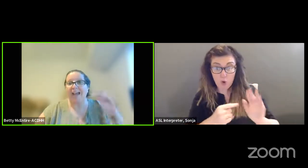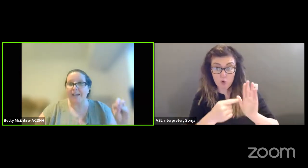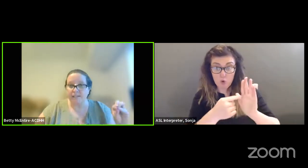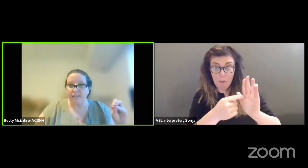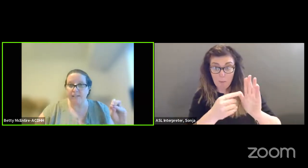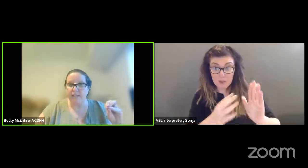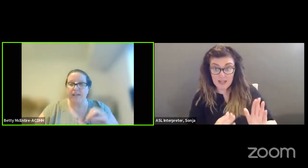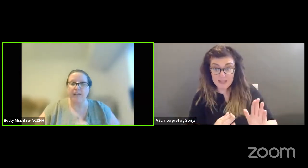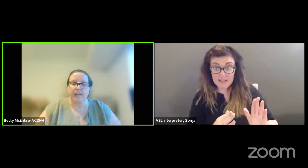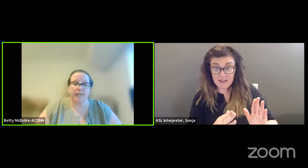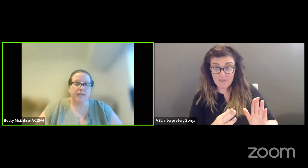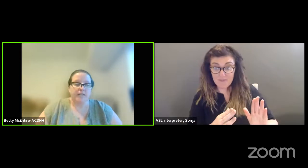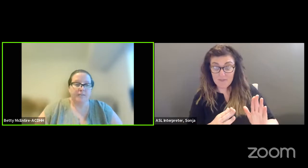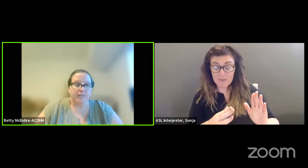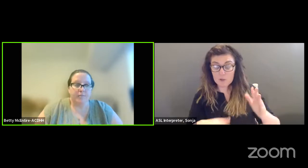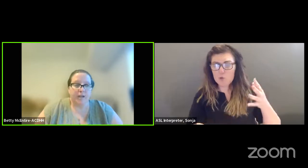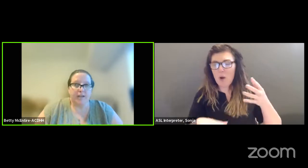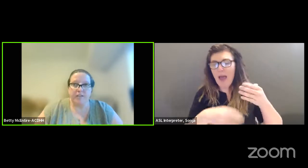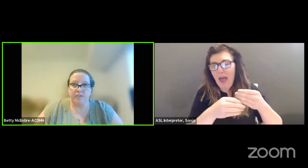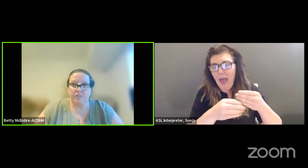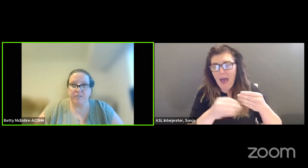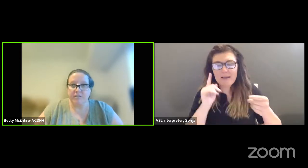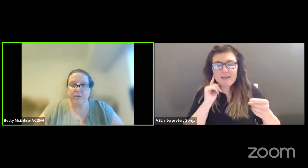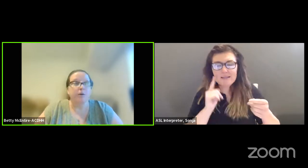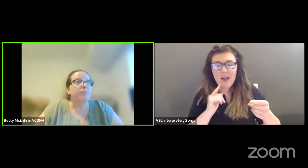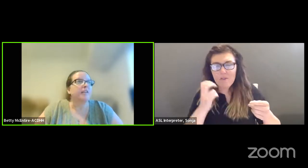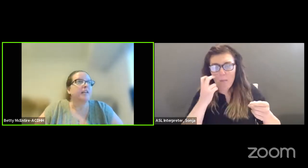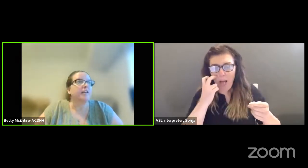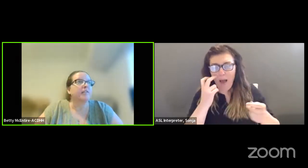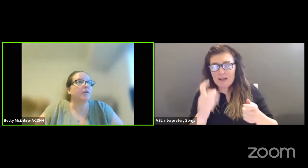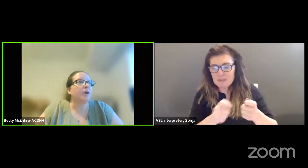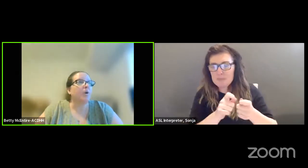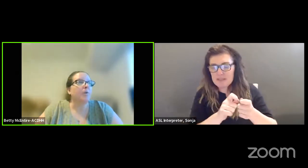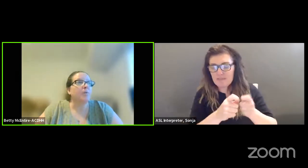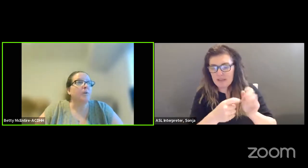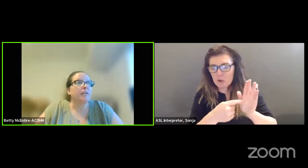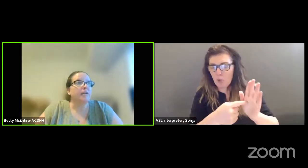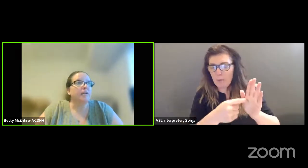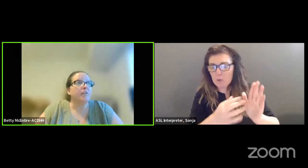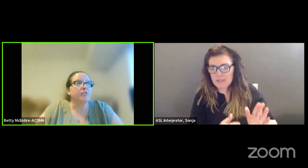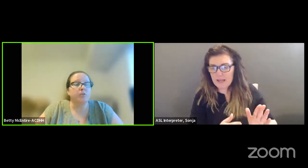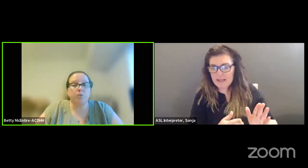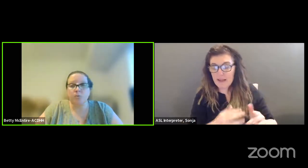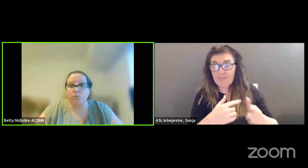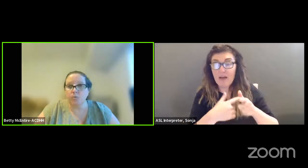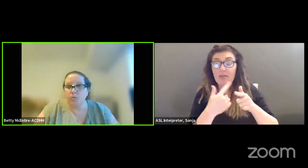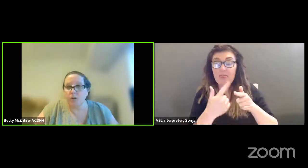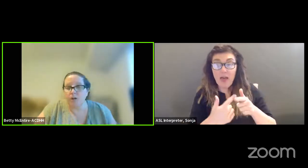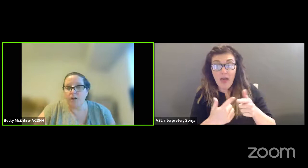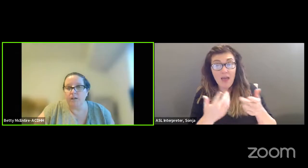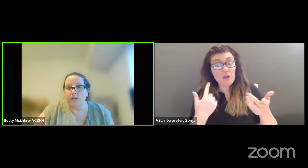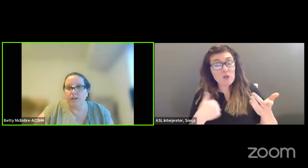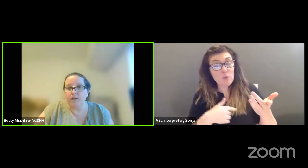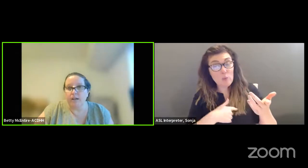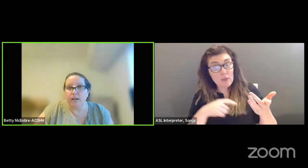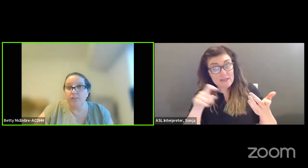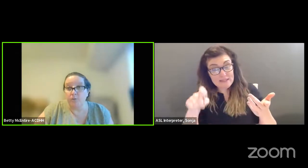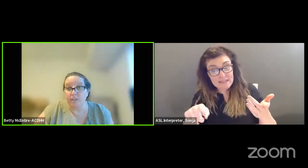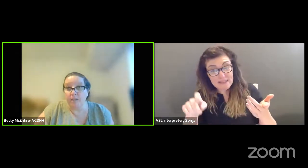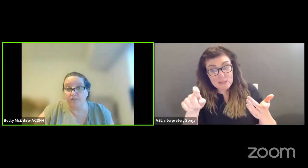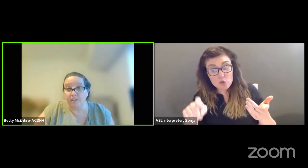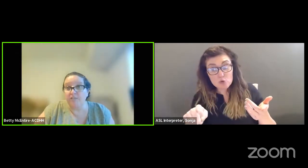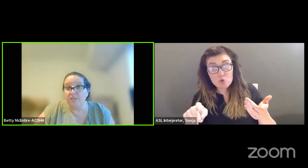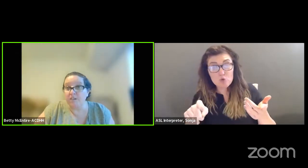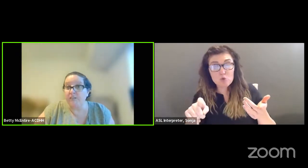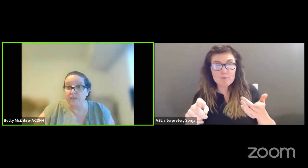to add a deafblind specific representative, we would need to have